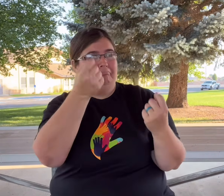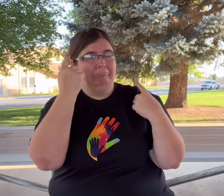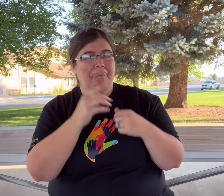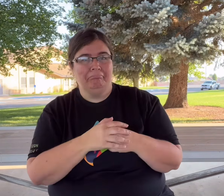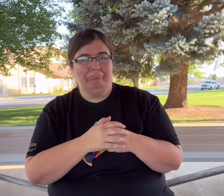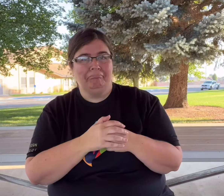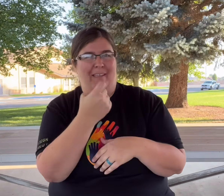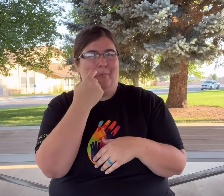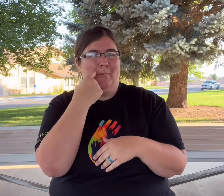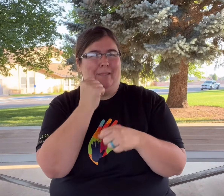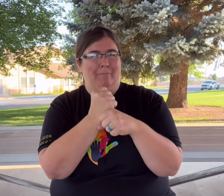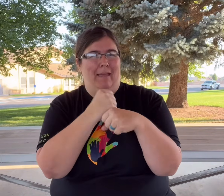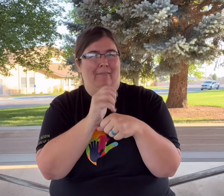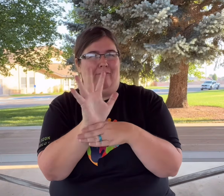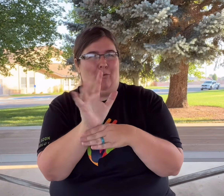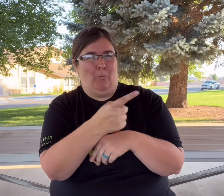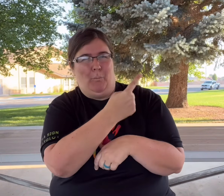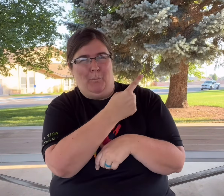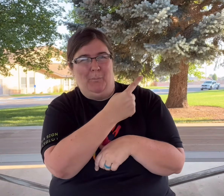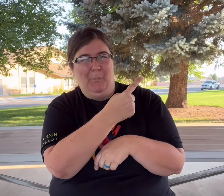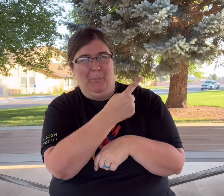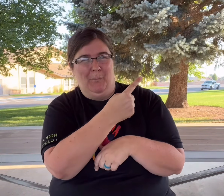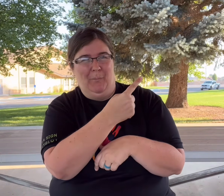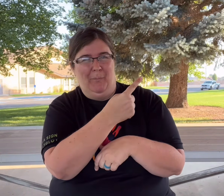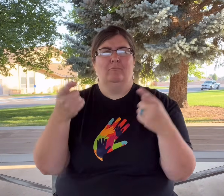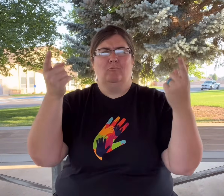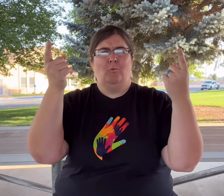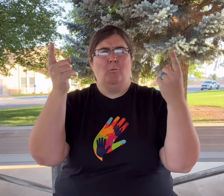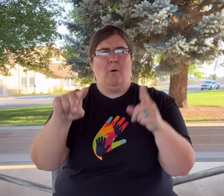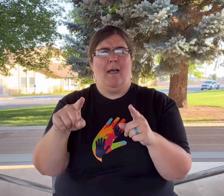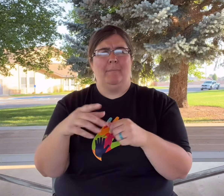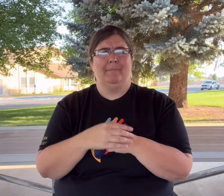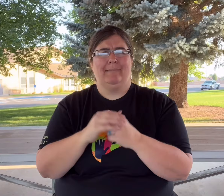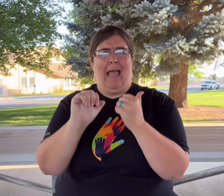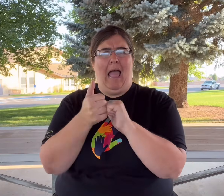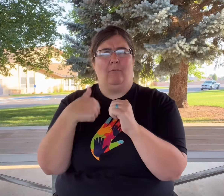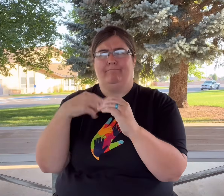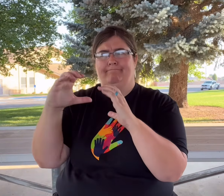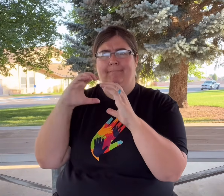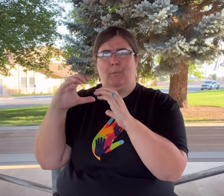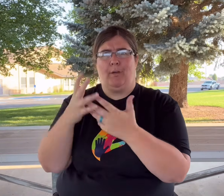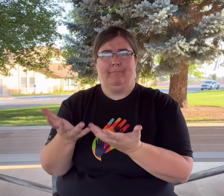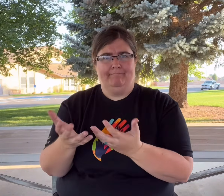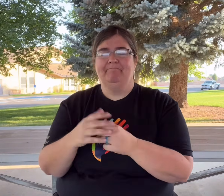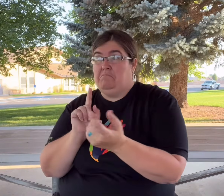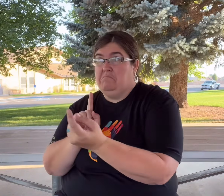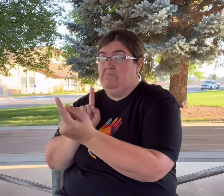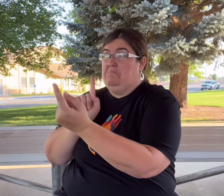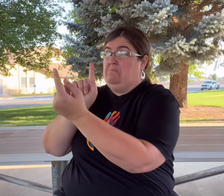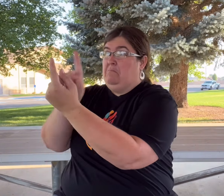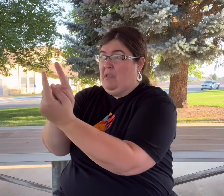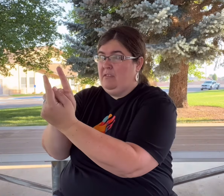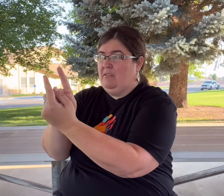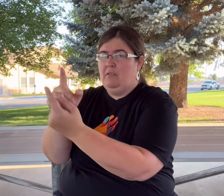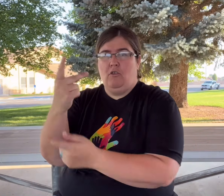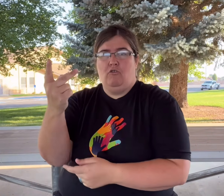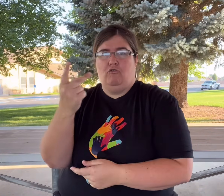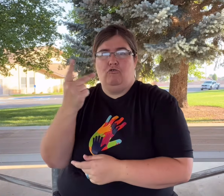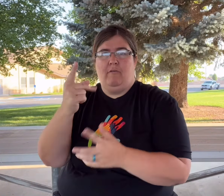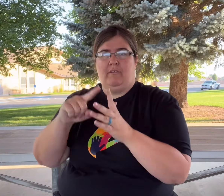wouldn't understand me. And I recently posted a video about why I click the card in the top right to watch it. So what happens? How do I communicate with them? So when we